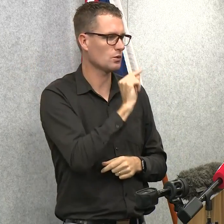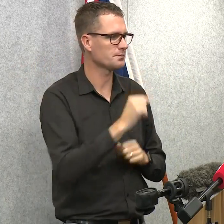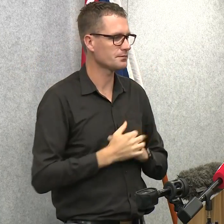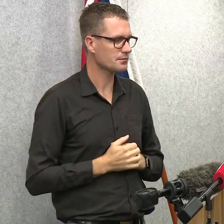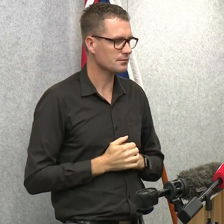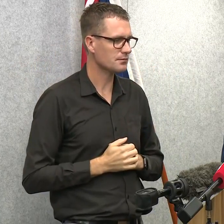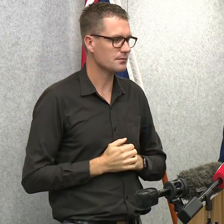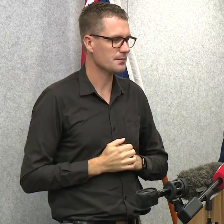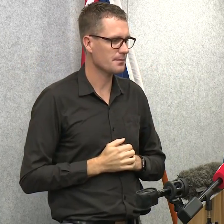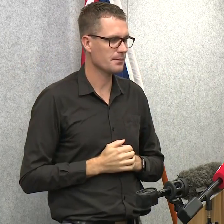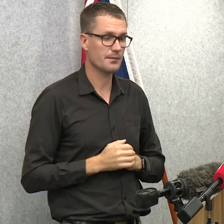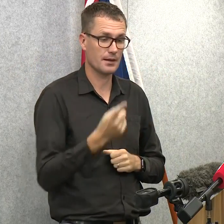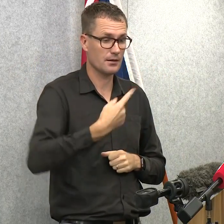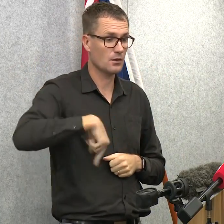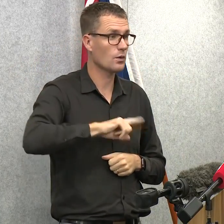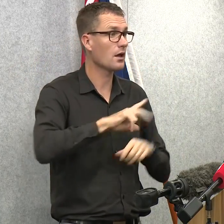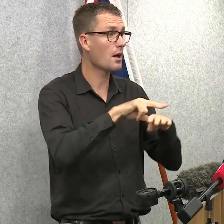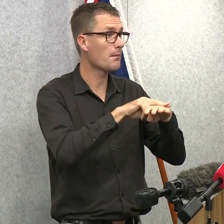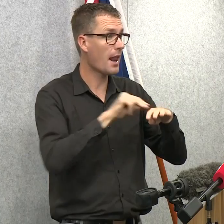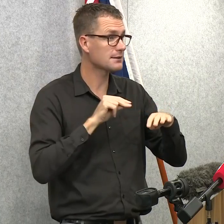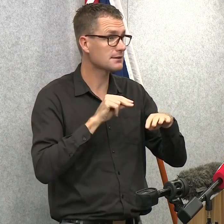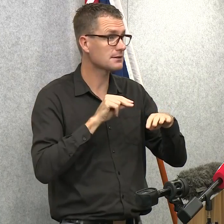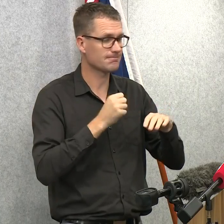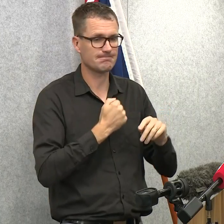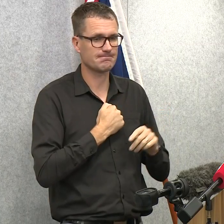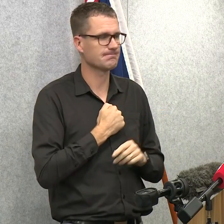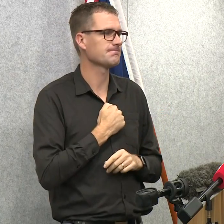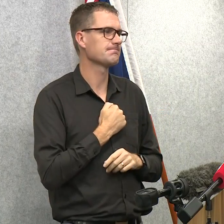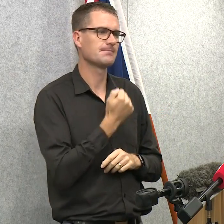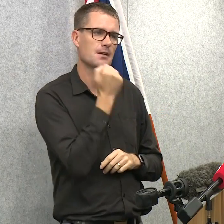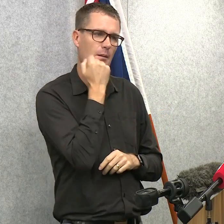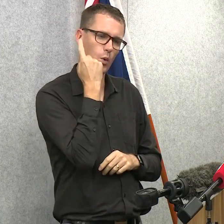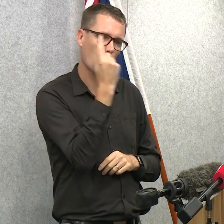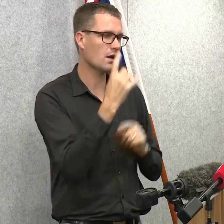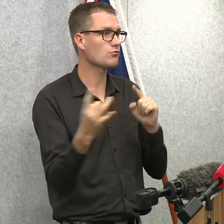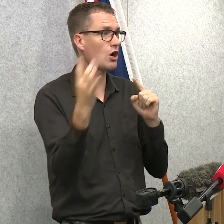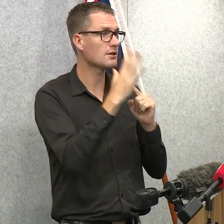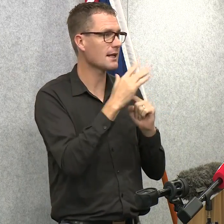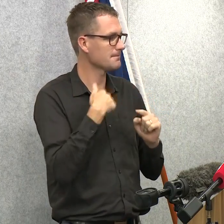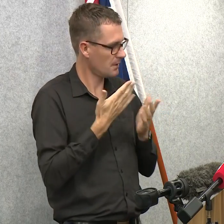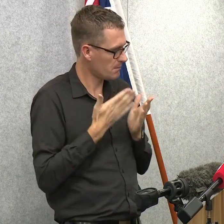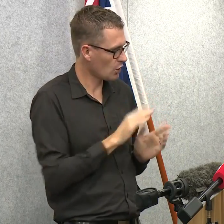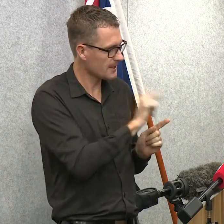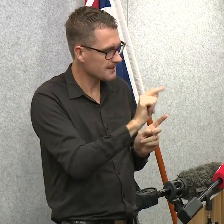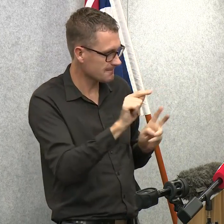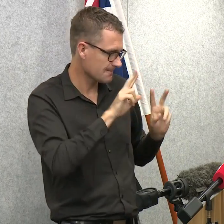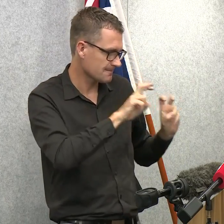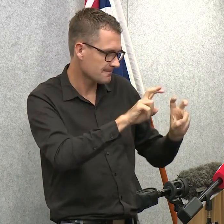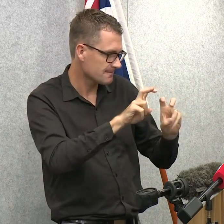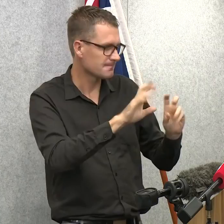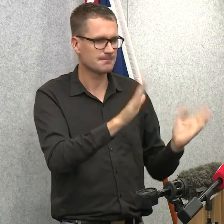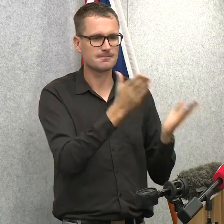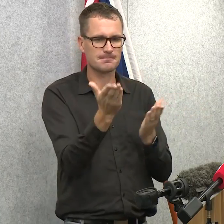As police, I've said our number one priority is the victims and their families, but we do, of